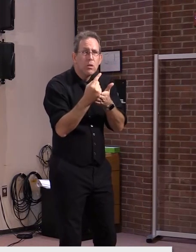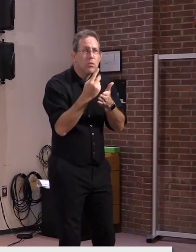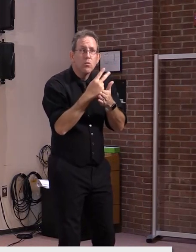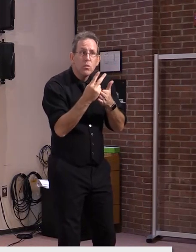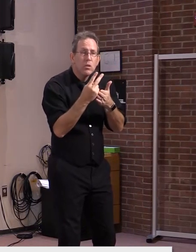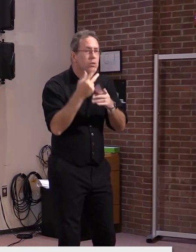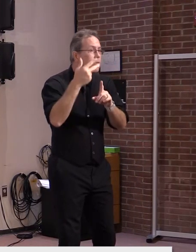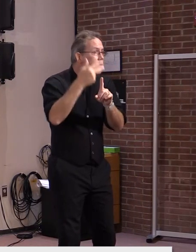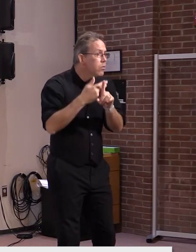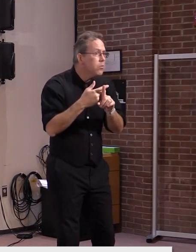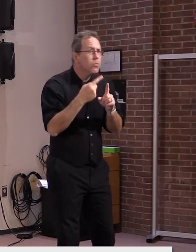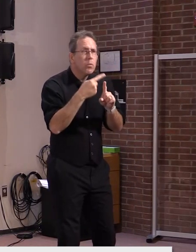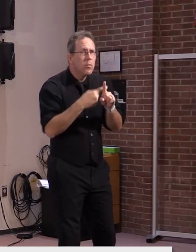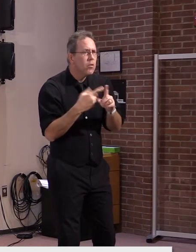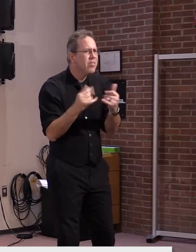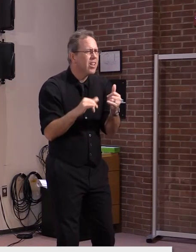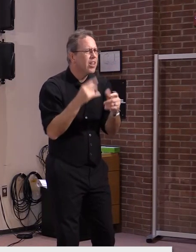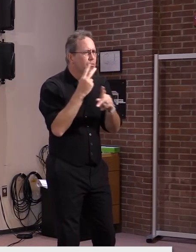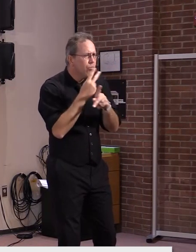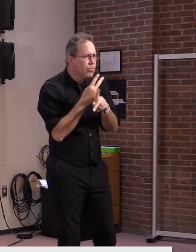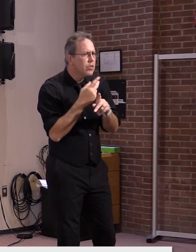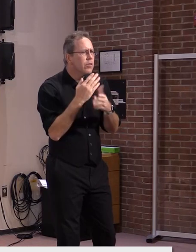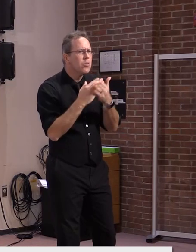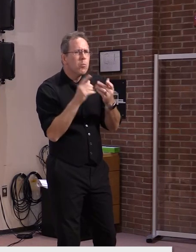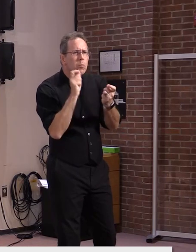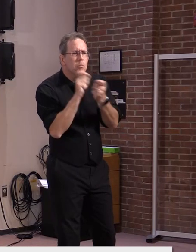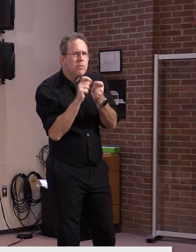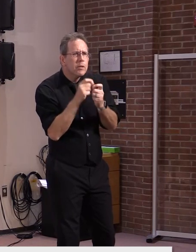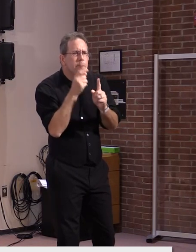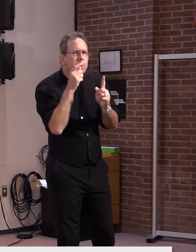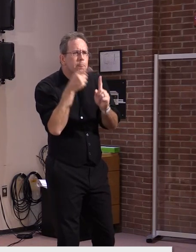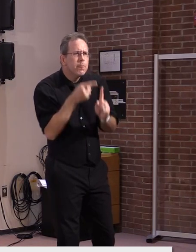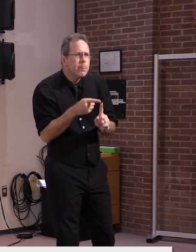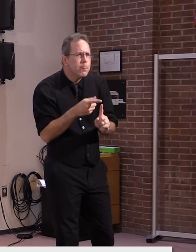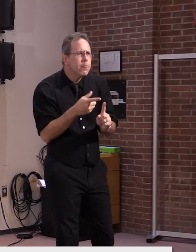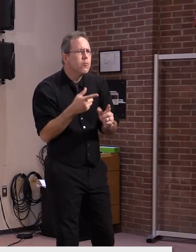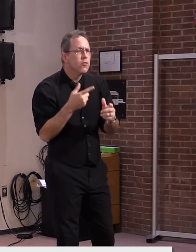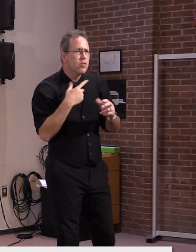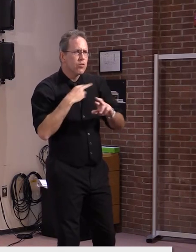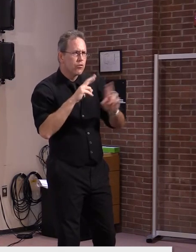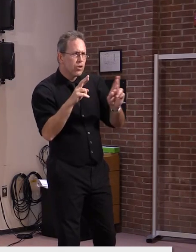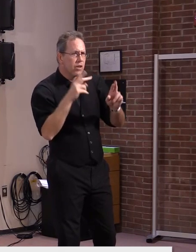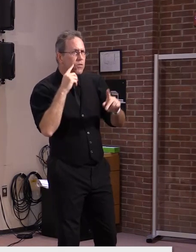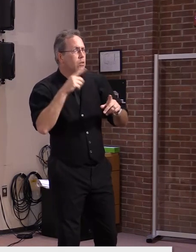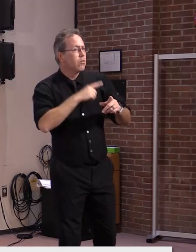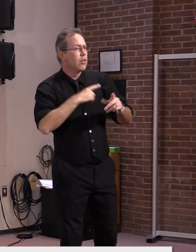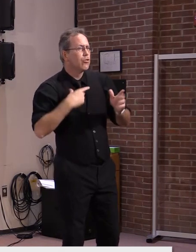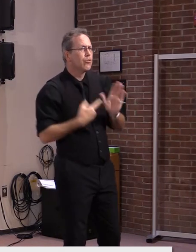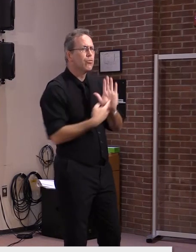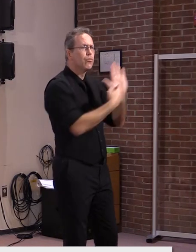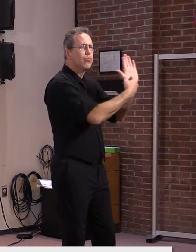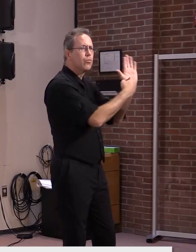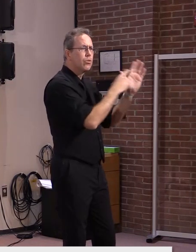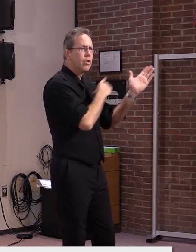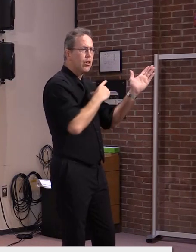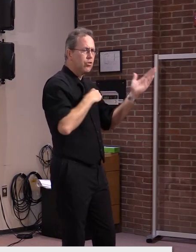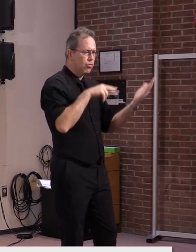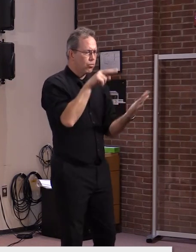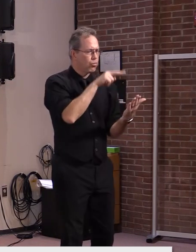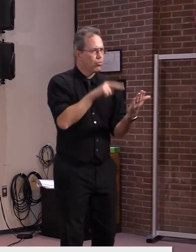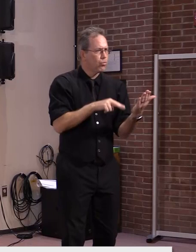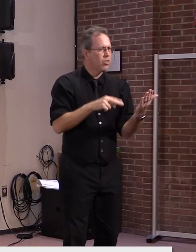have some recommendations for the legislature when they come back in January. So that's the progress report on that.